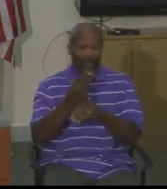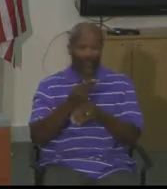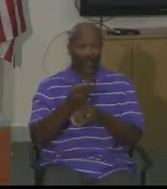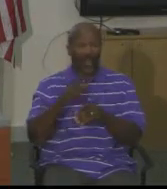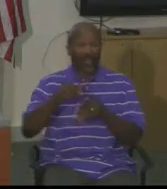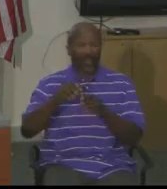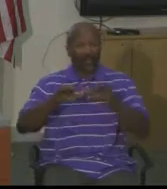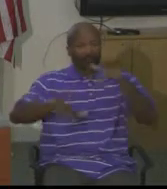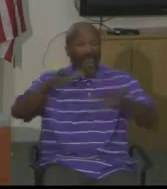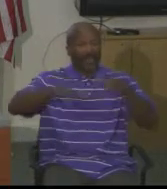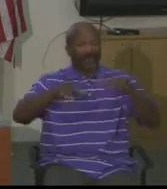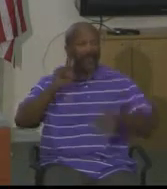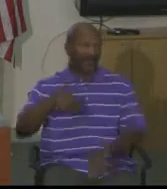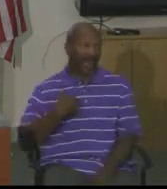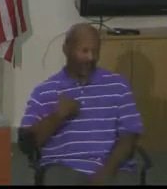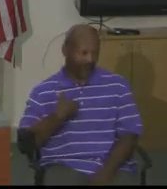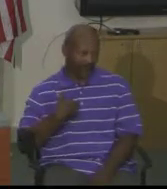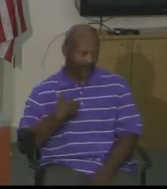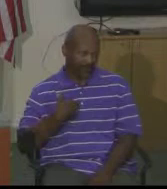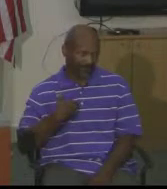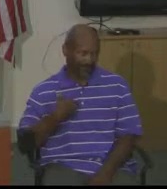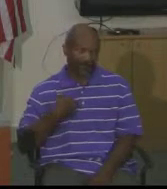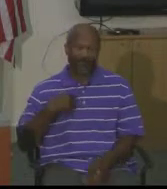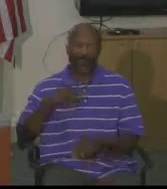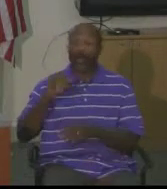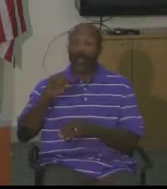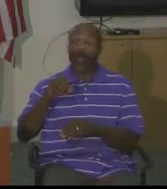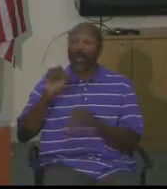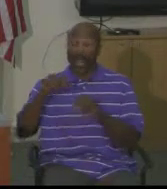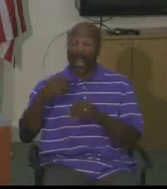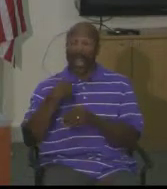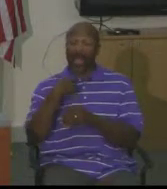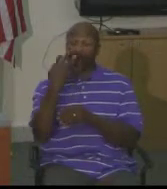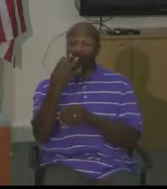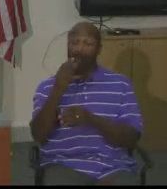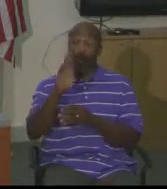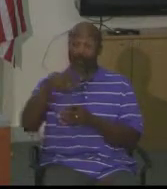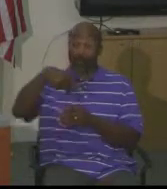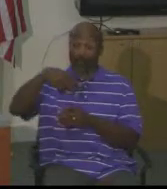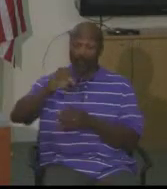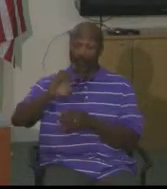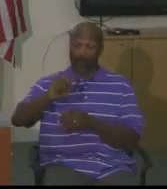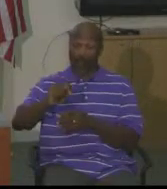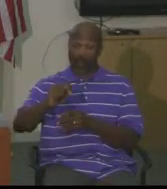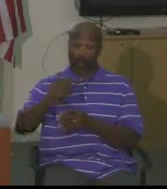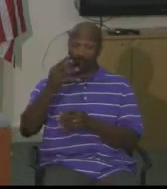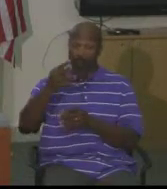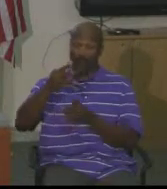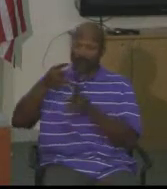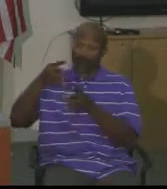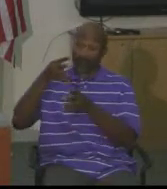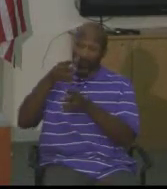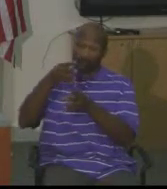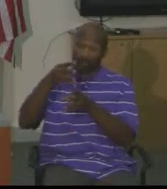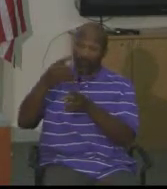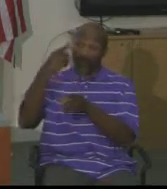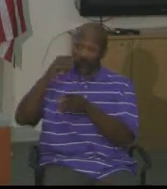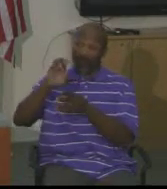speed. The other way I can implement it is to put the 4-port card onto a 4X slot.